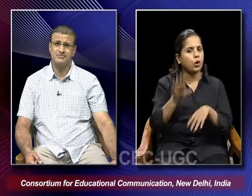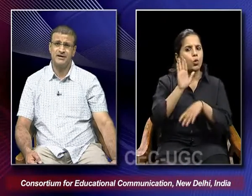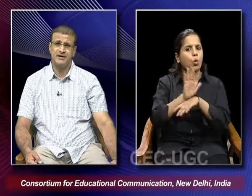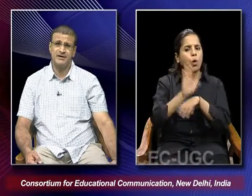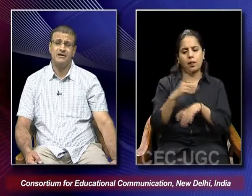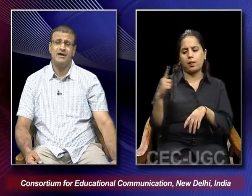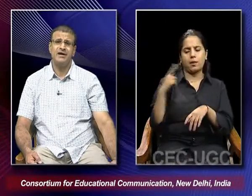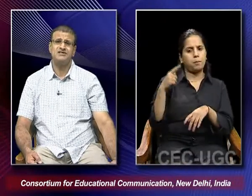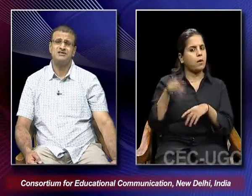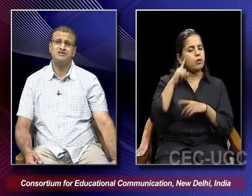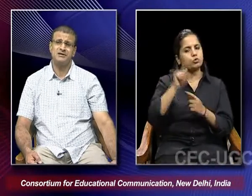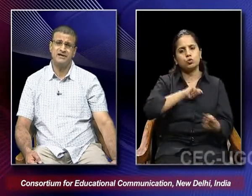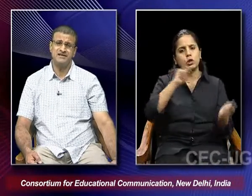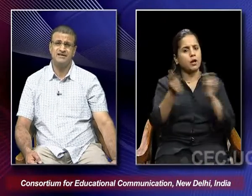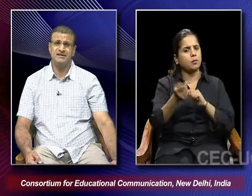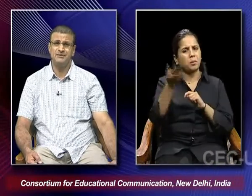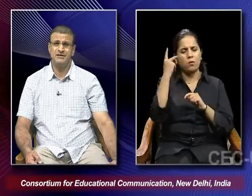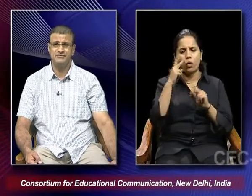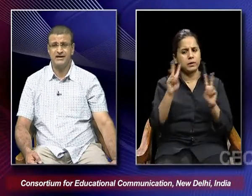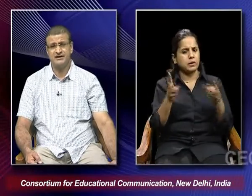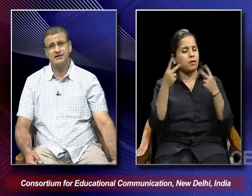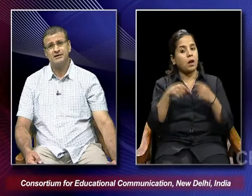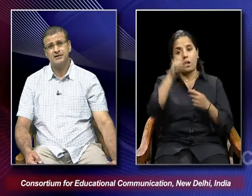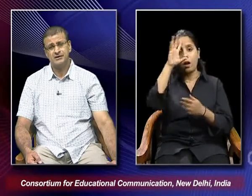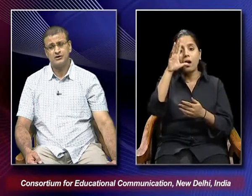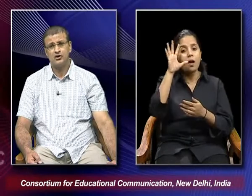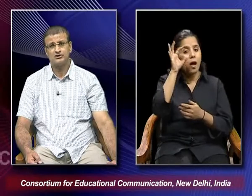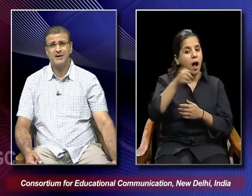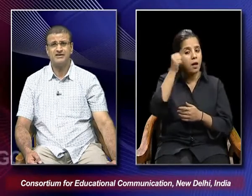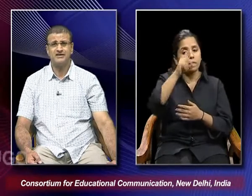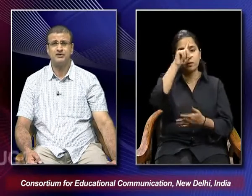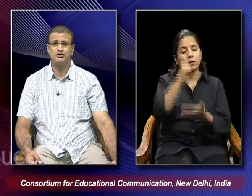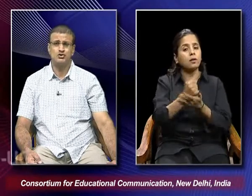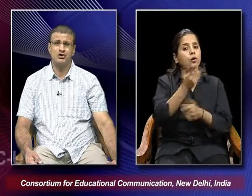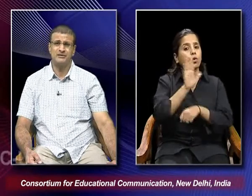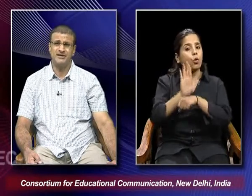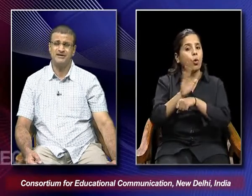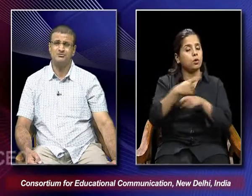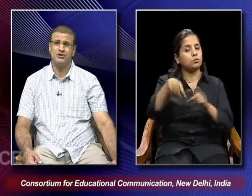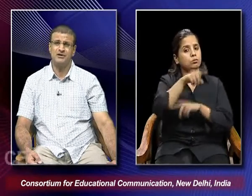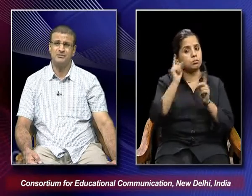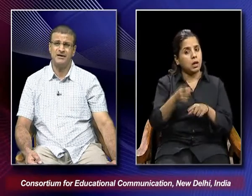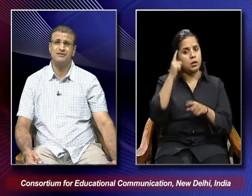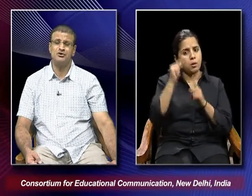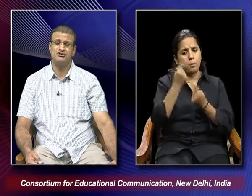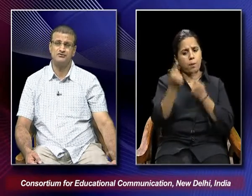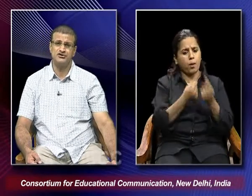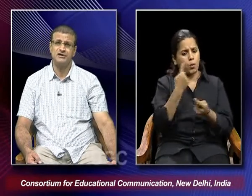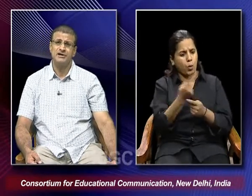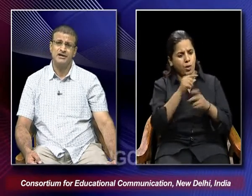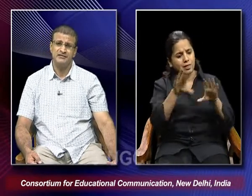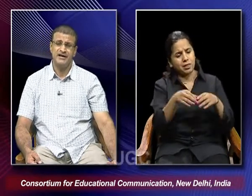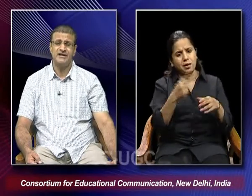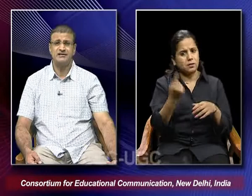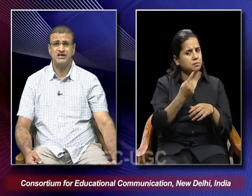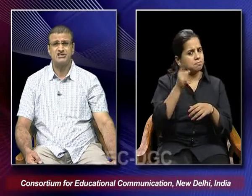leadership, as Gandhi believed that the Congress party should not remain as a political party because it was in